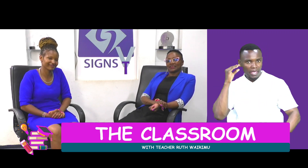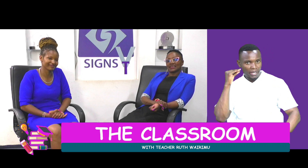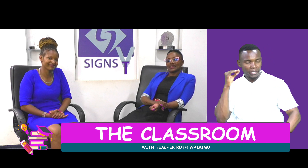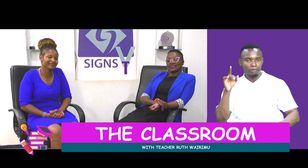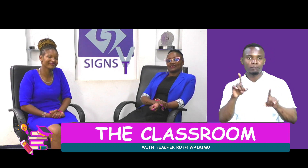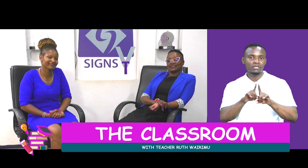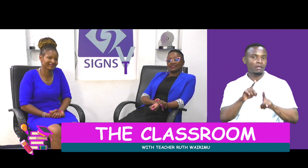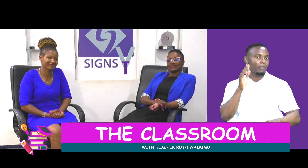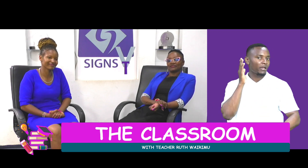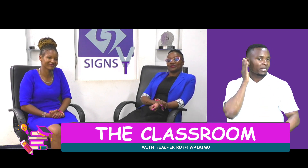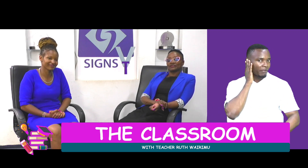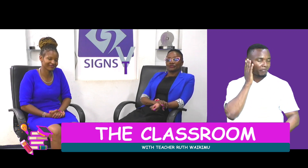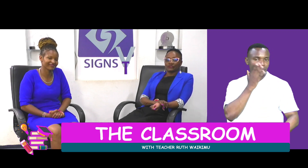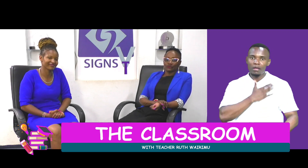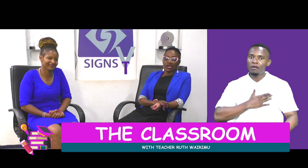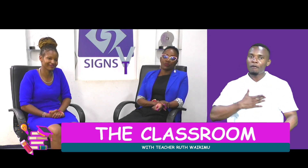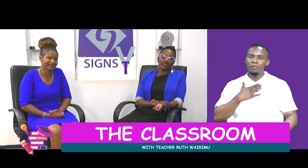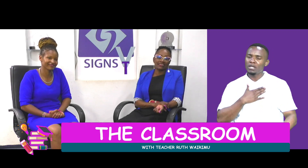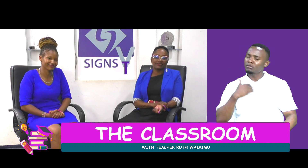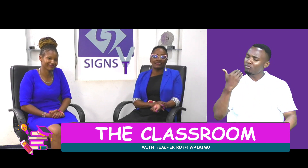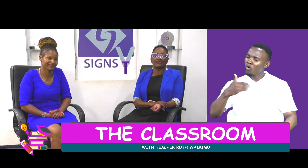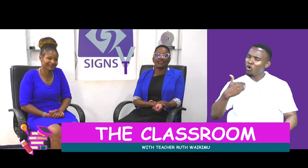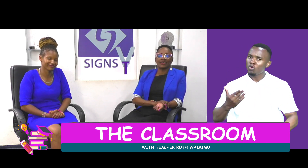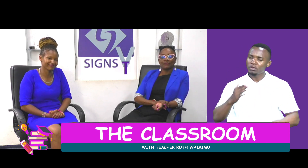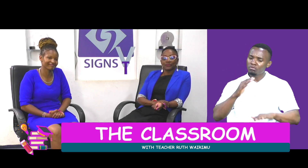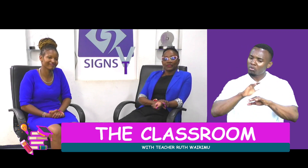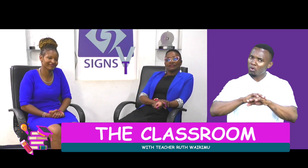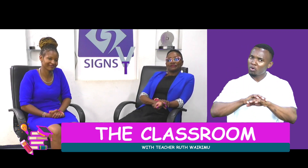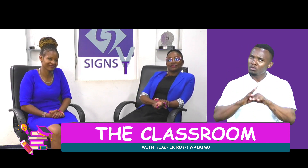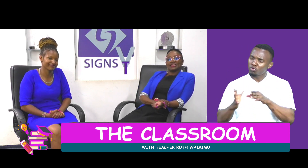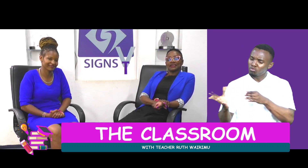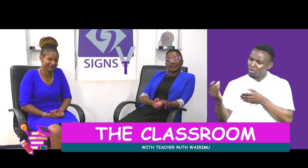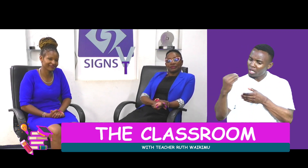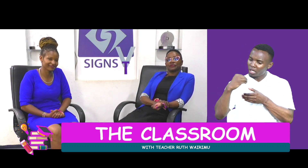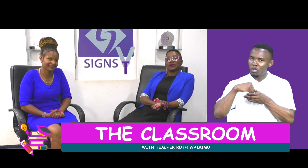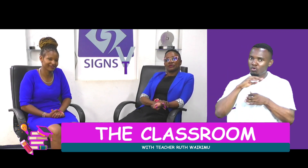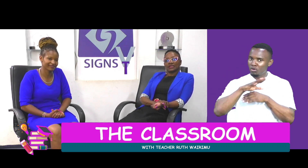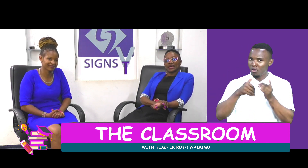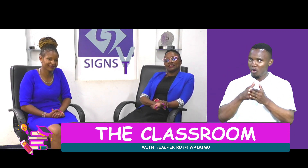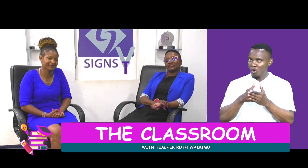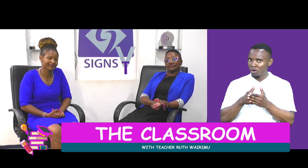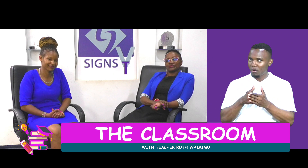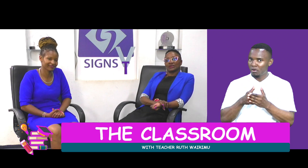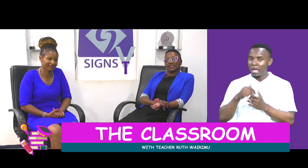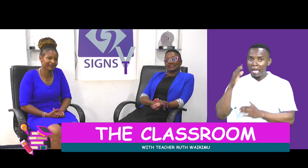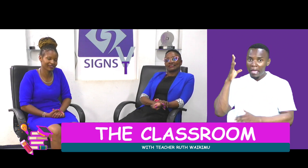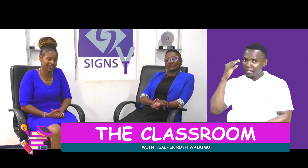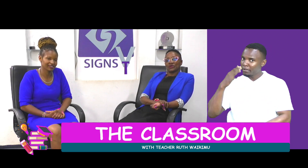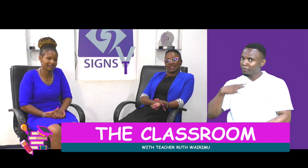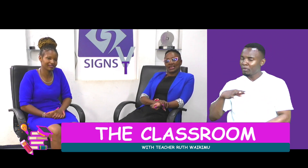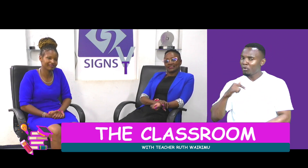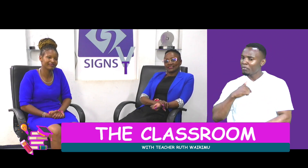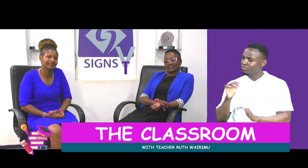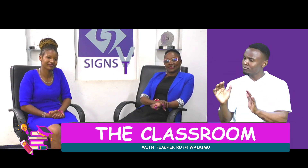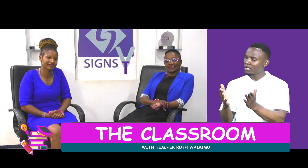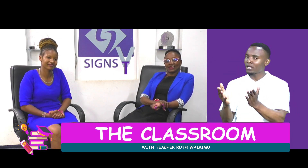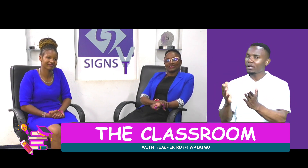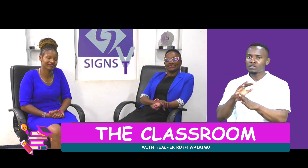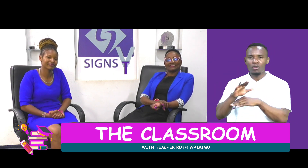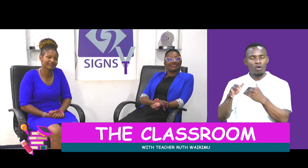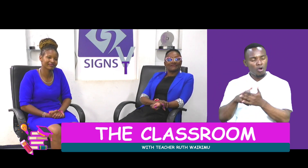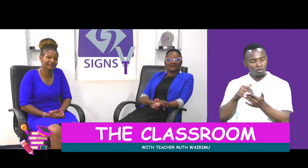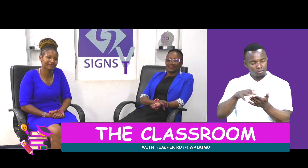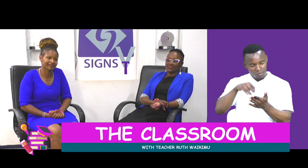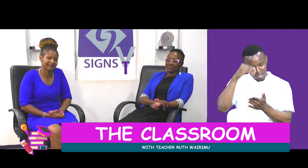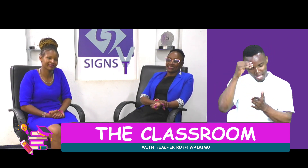deaf, kindly, it's always good to accommodate each other. For the hearing people, I would urge you, let us all learn Kenyan Sign